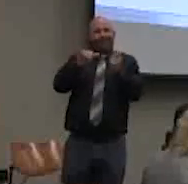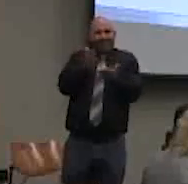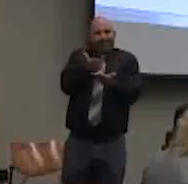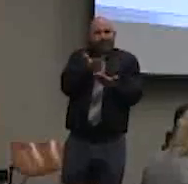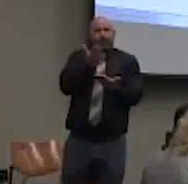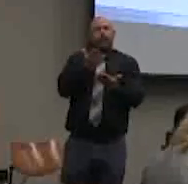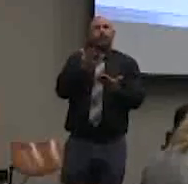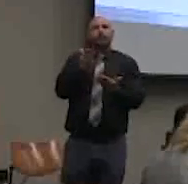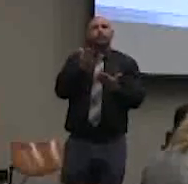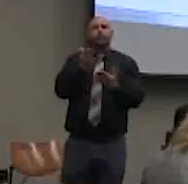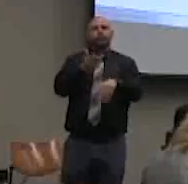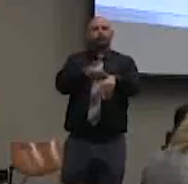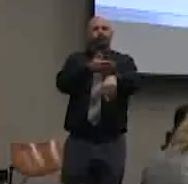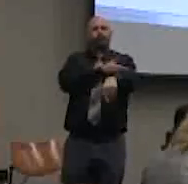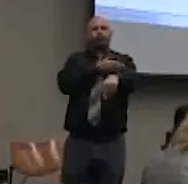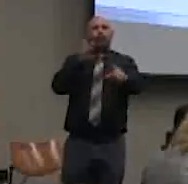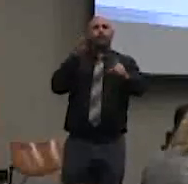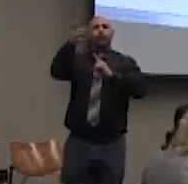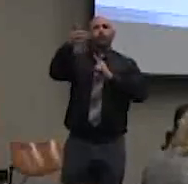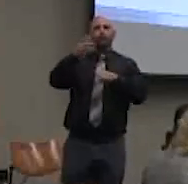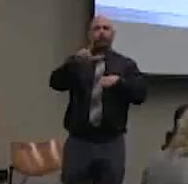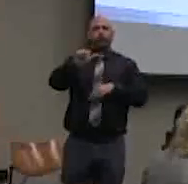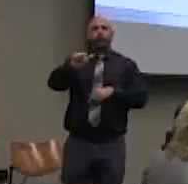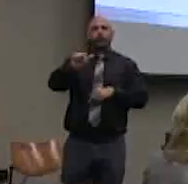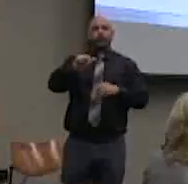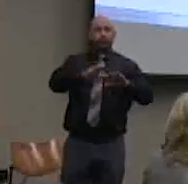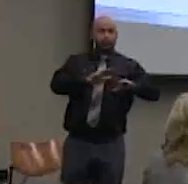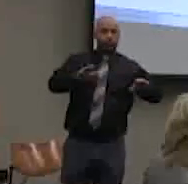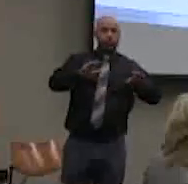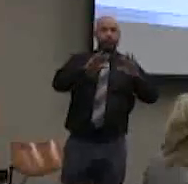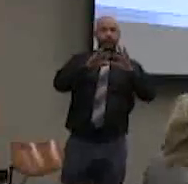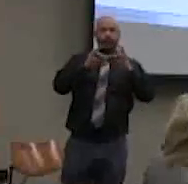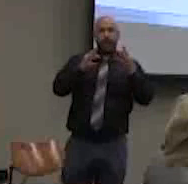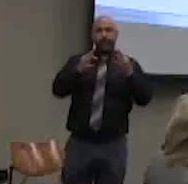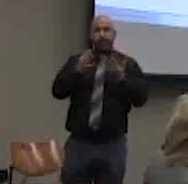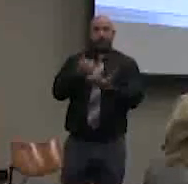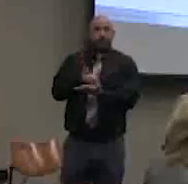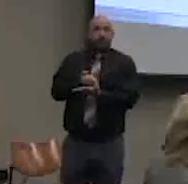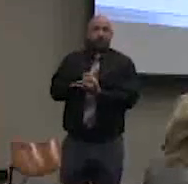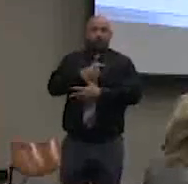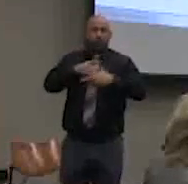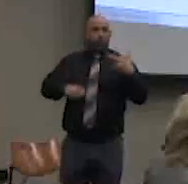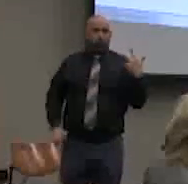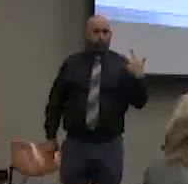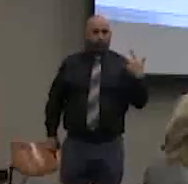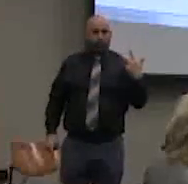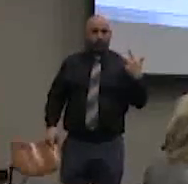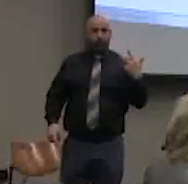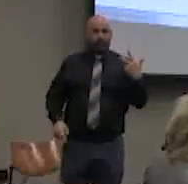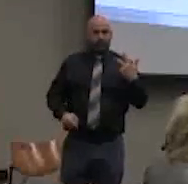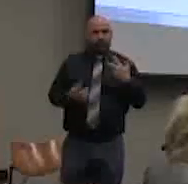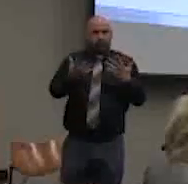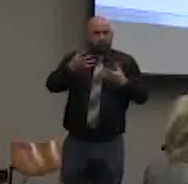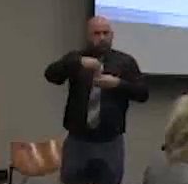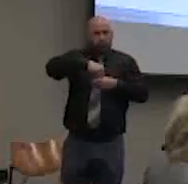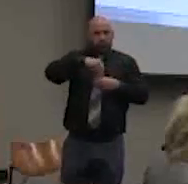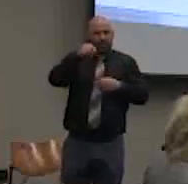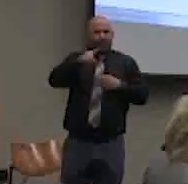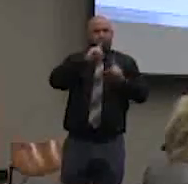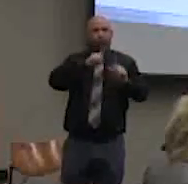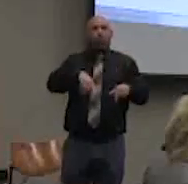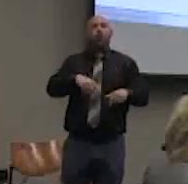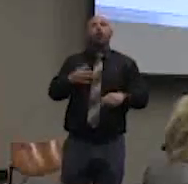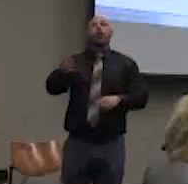Louisiana, its children, its families, and its economy, frankly. As we also discussed last meeting,